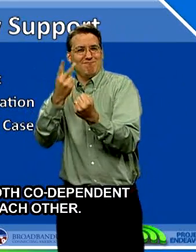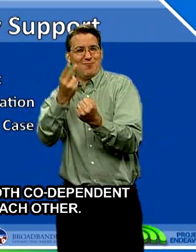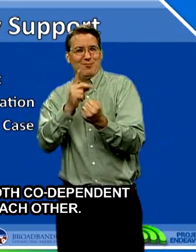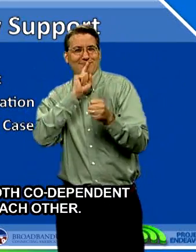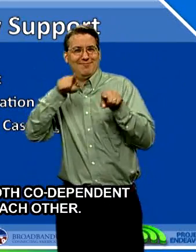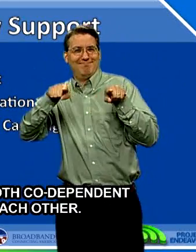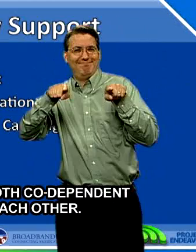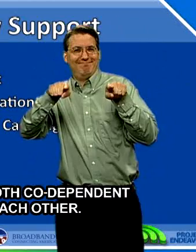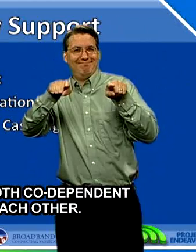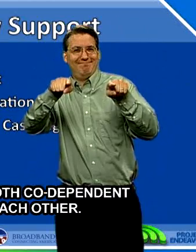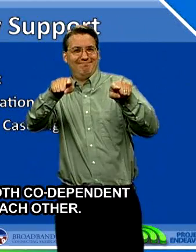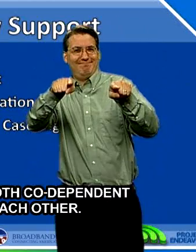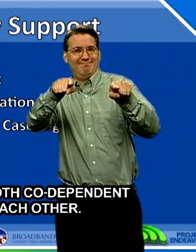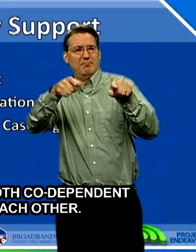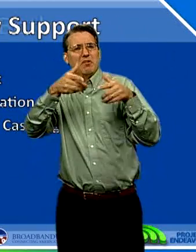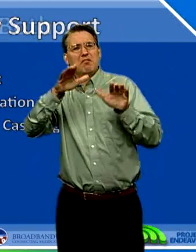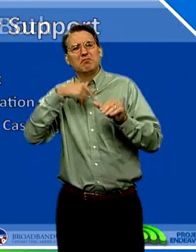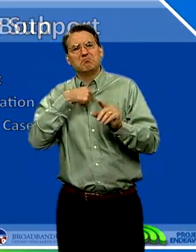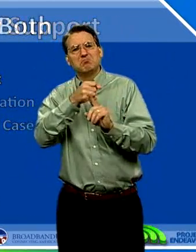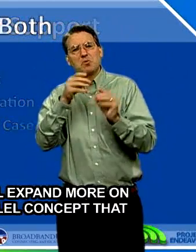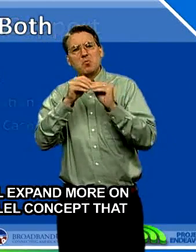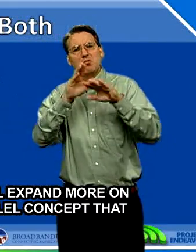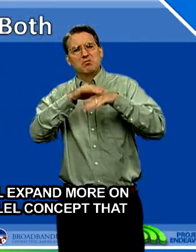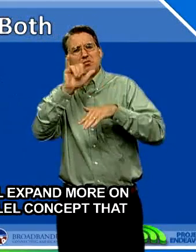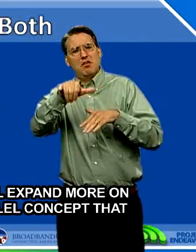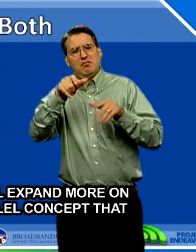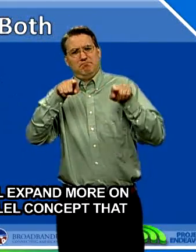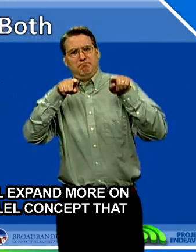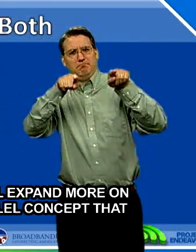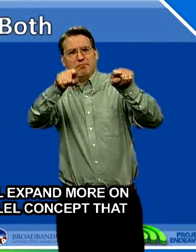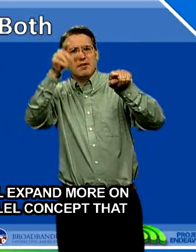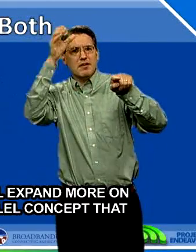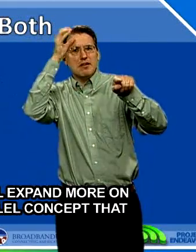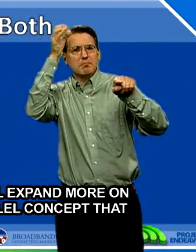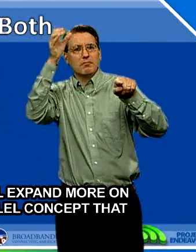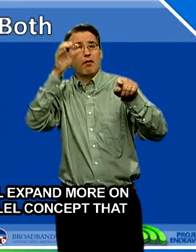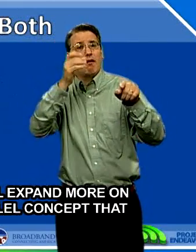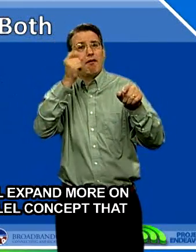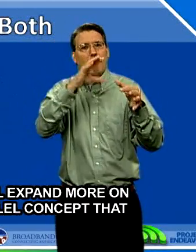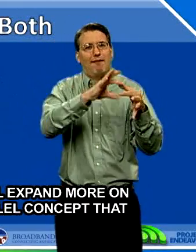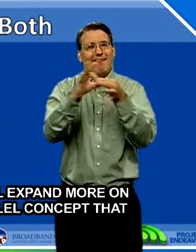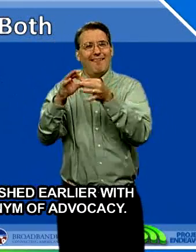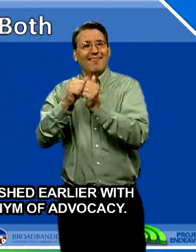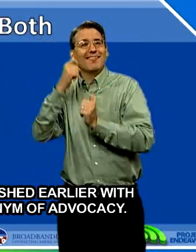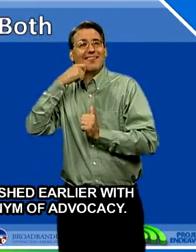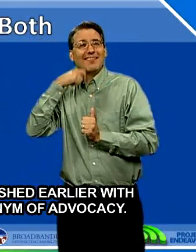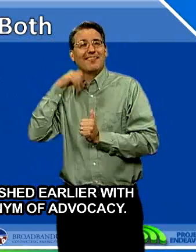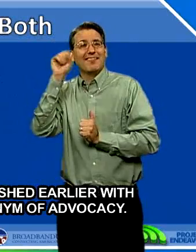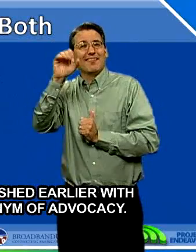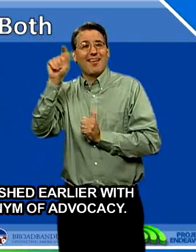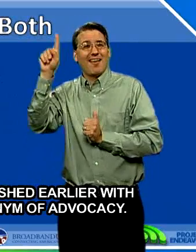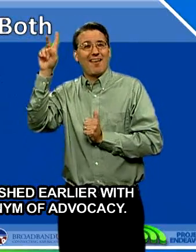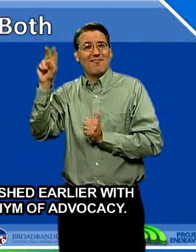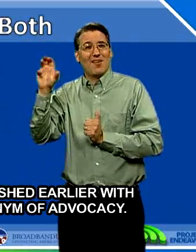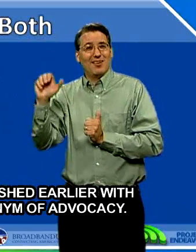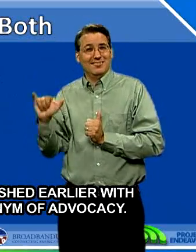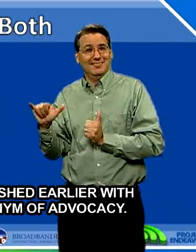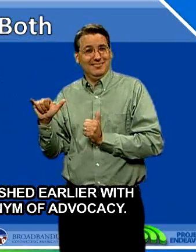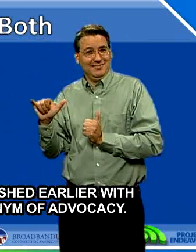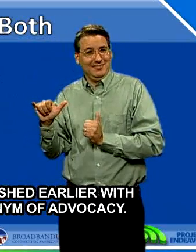both codependent on each other. So now I'll expand more on the parallel concept that we established earlier with the acronym